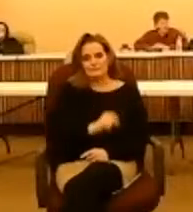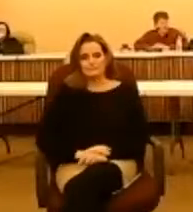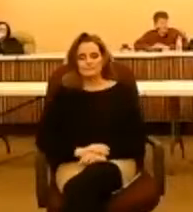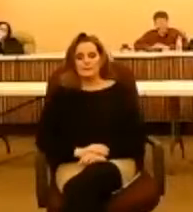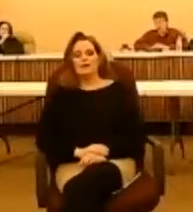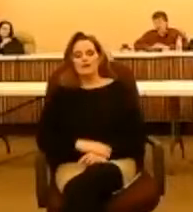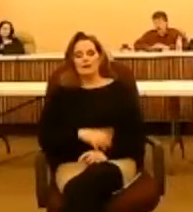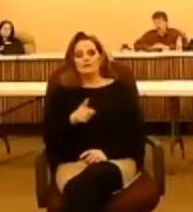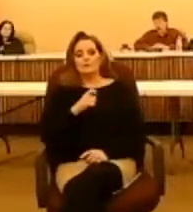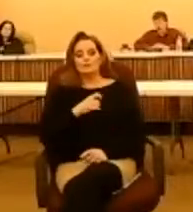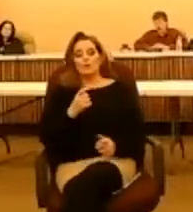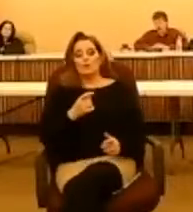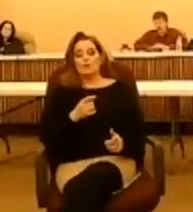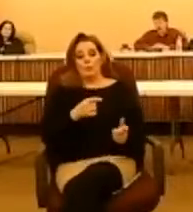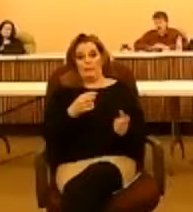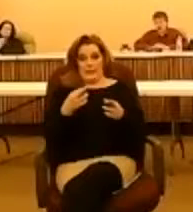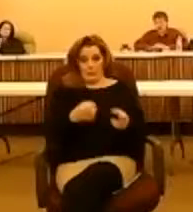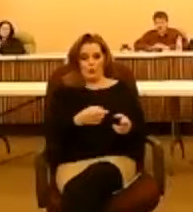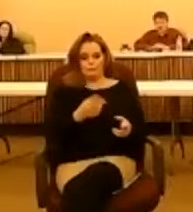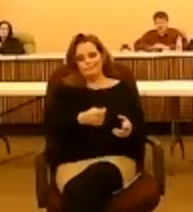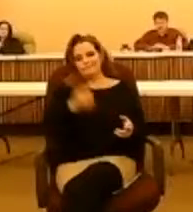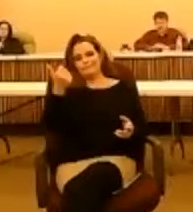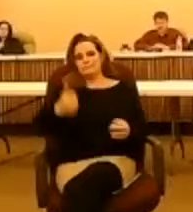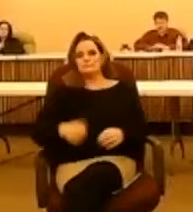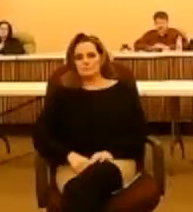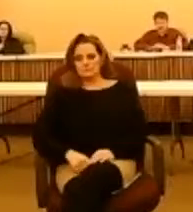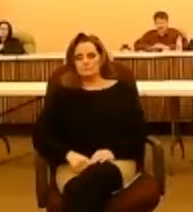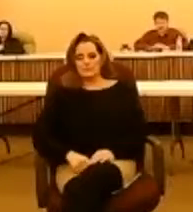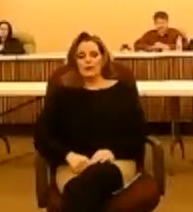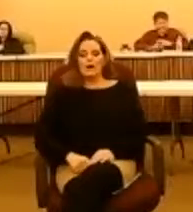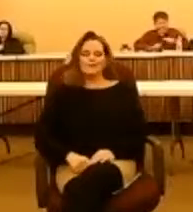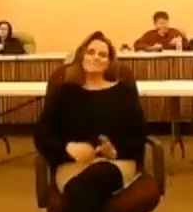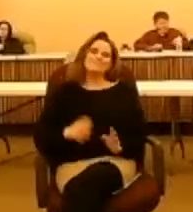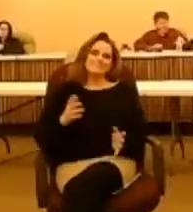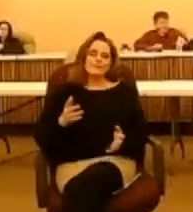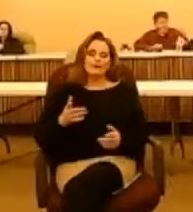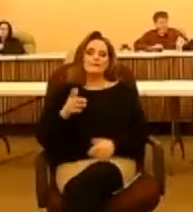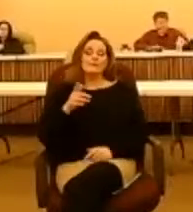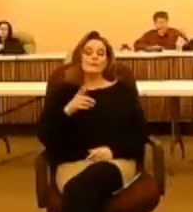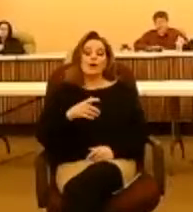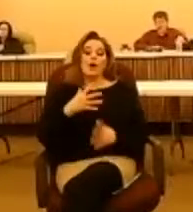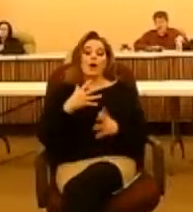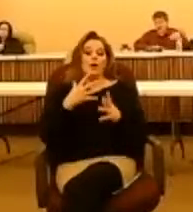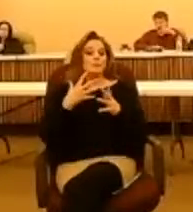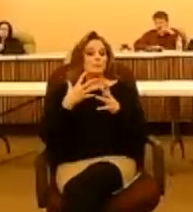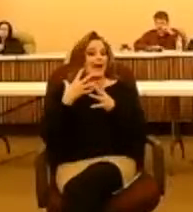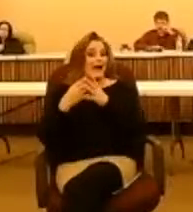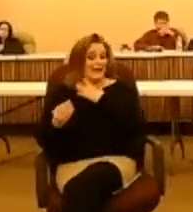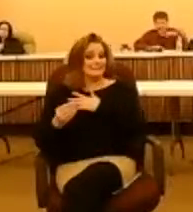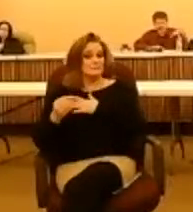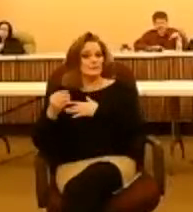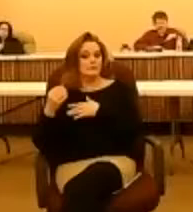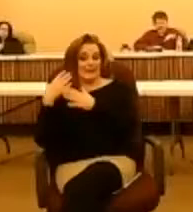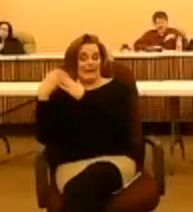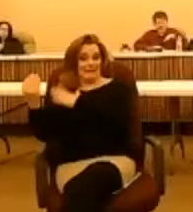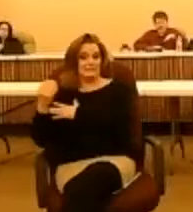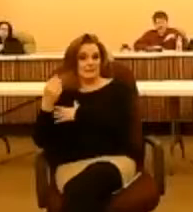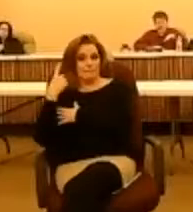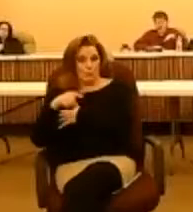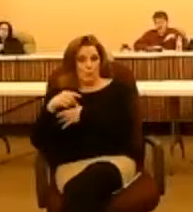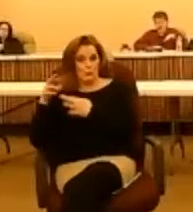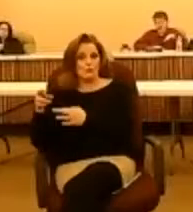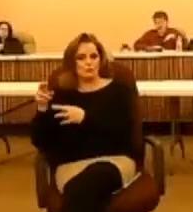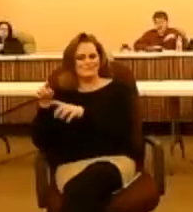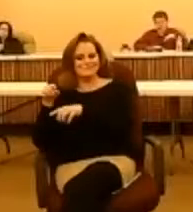So they actually removed that road. They still have the road still there, or the exit onto Erie Station is still there, but the direct connect